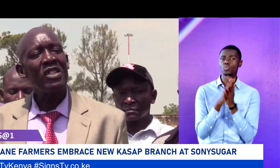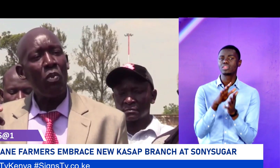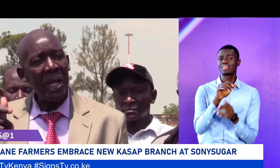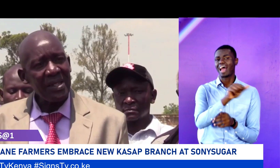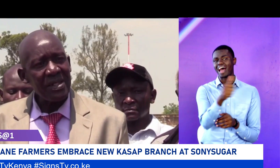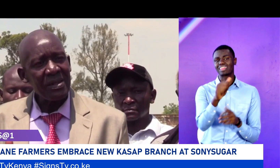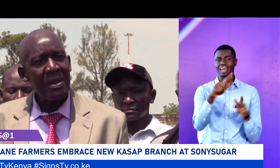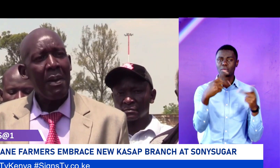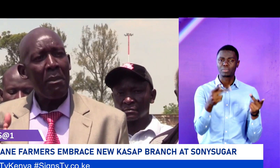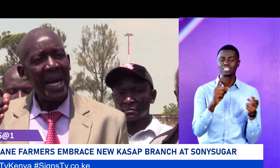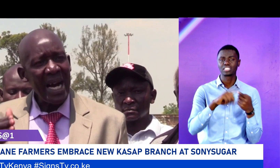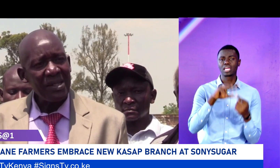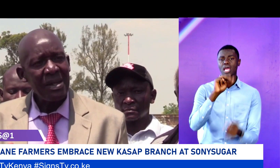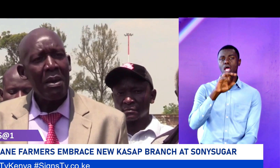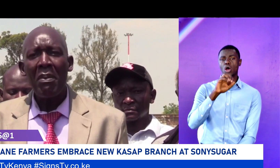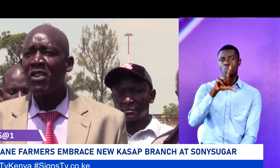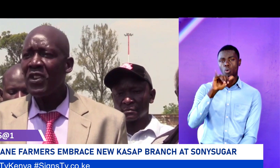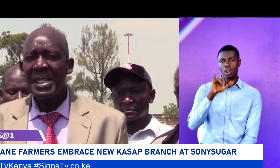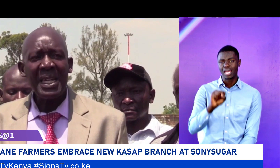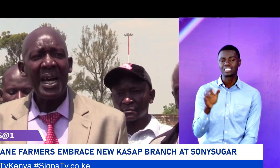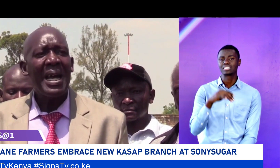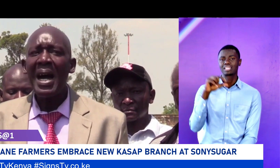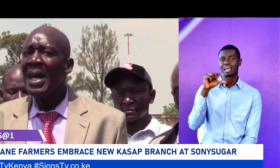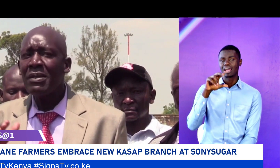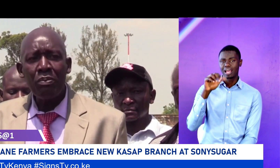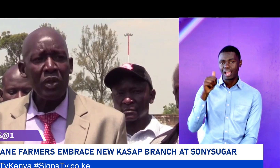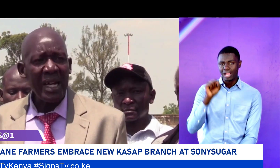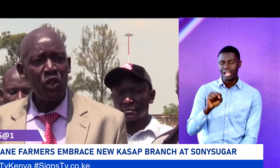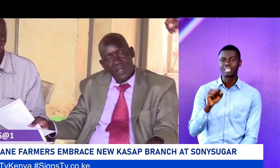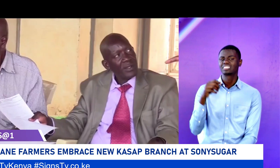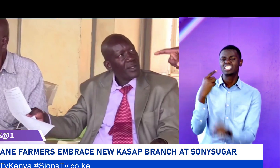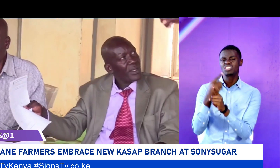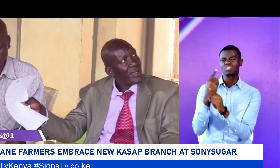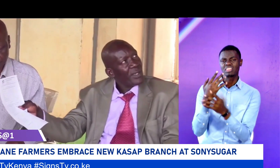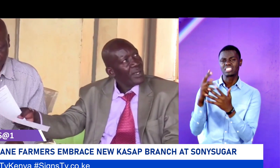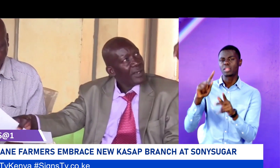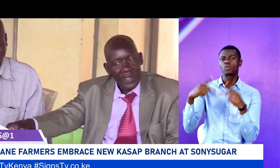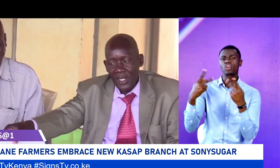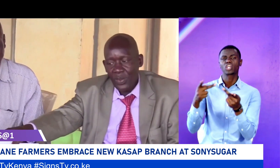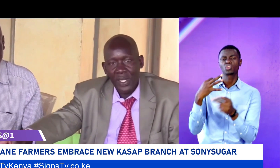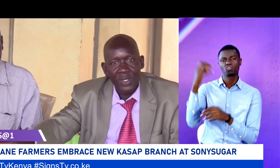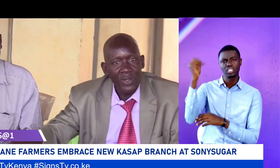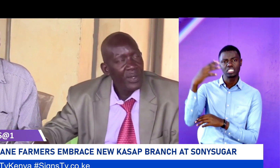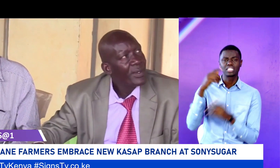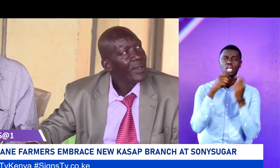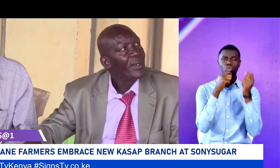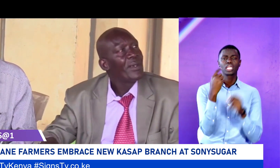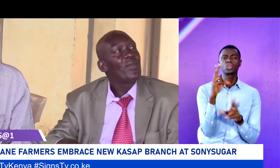is molasses, bagasse, mud filter, and production of electricity. Sugarcane is not only sugarcane. So